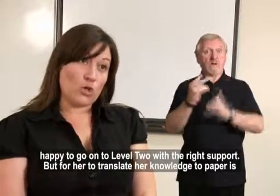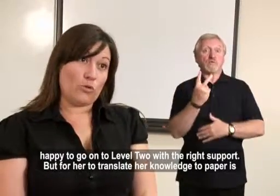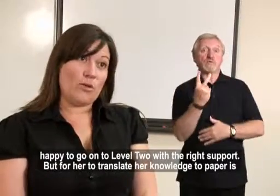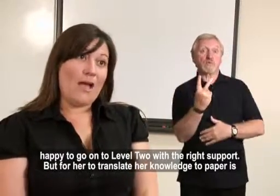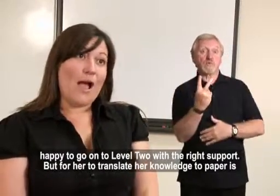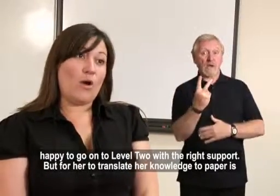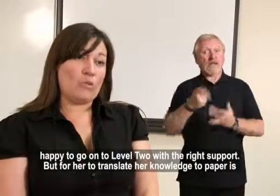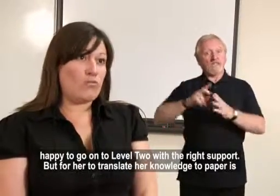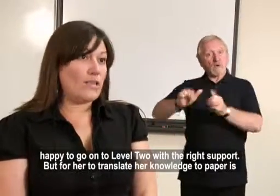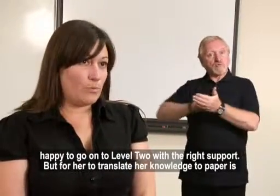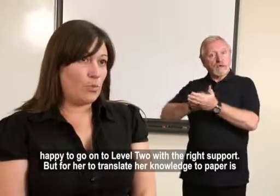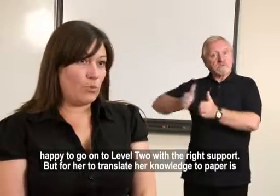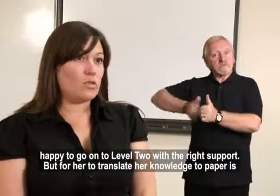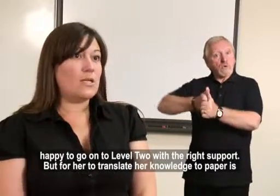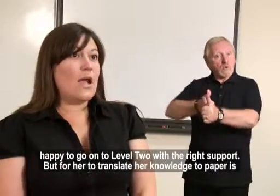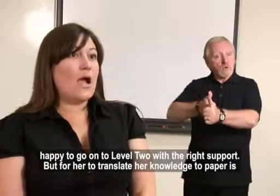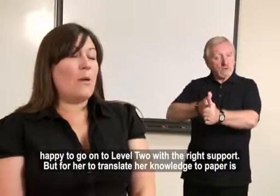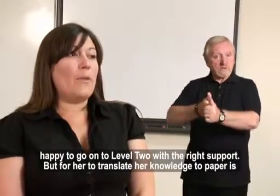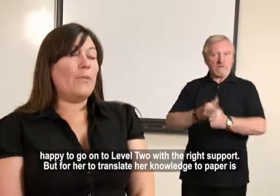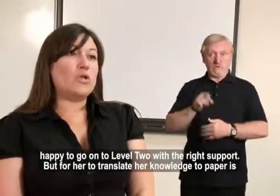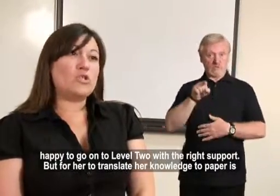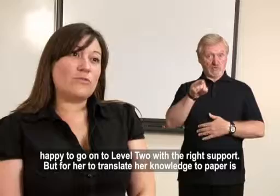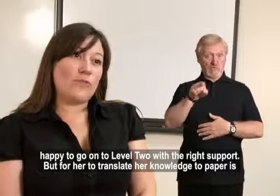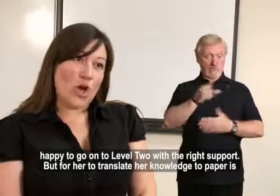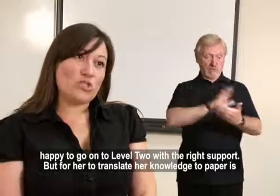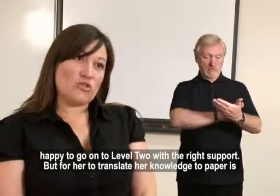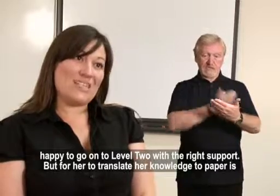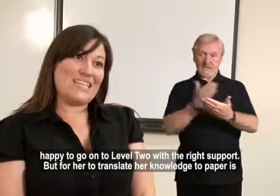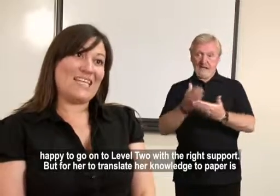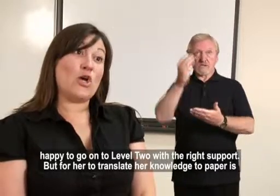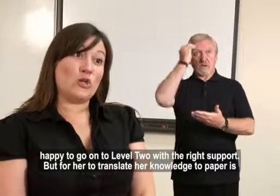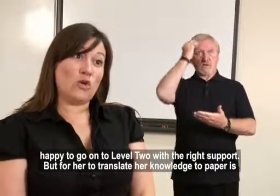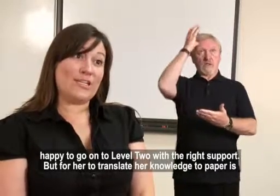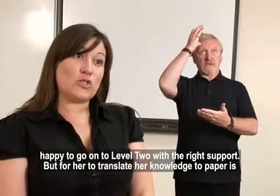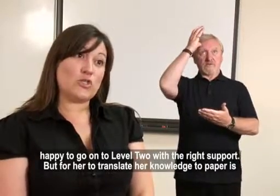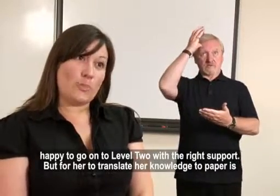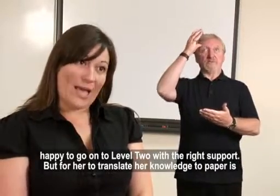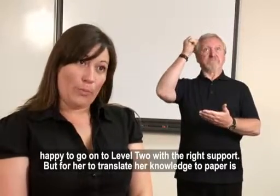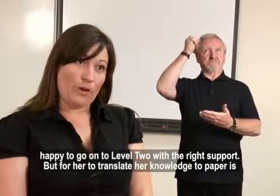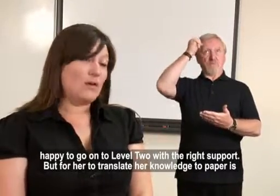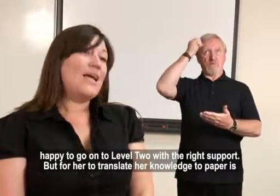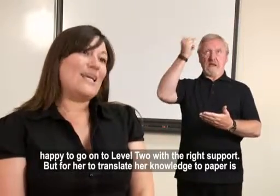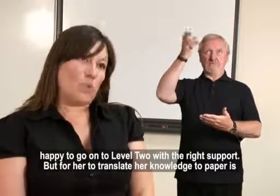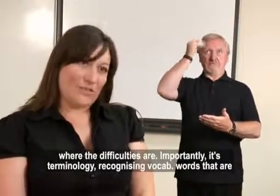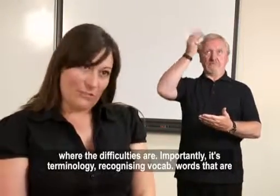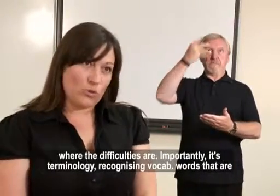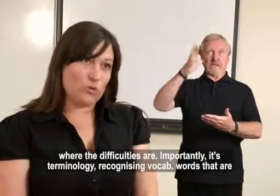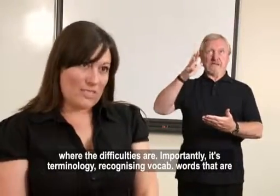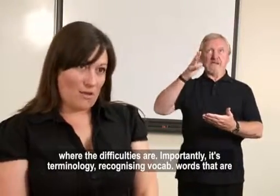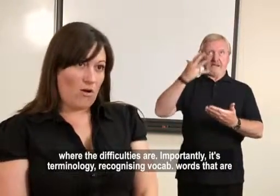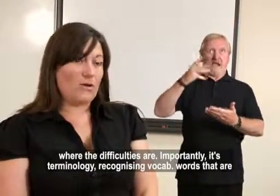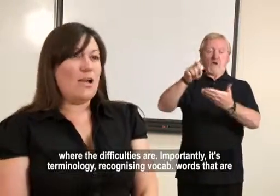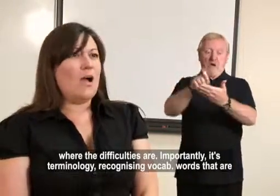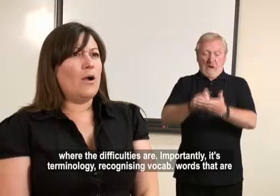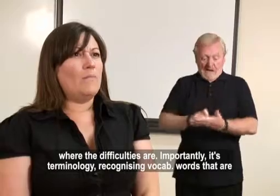level 2 with the right support. But for her to translate her knowledge to paper is where the